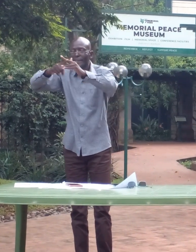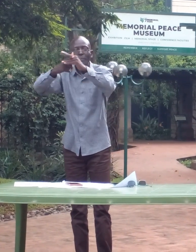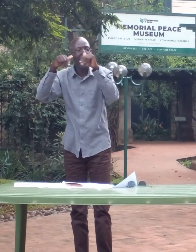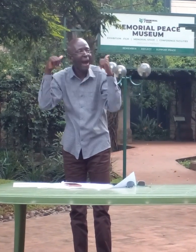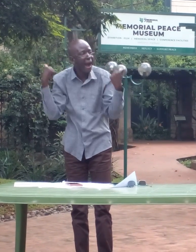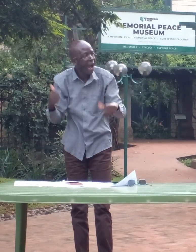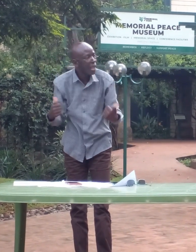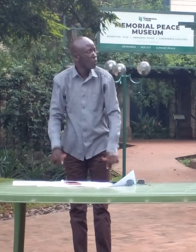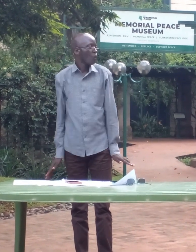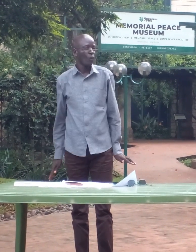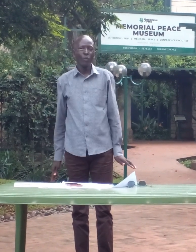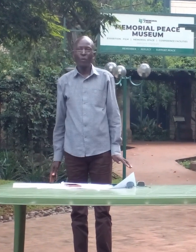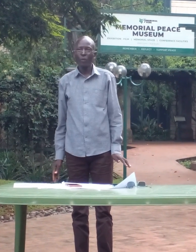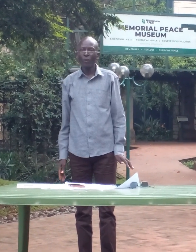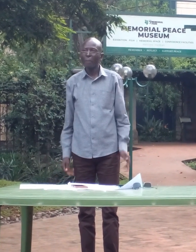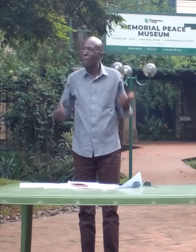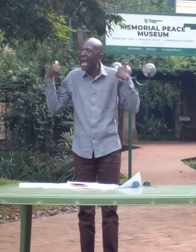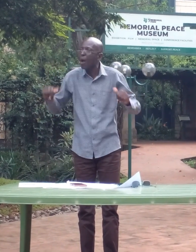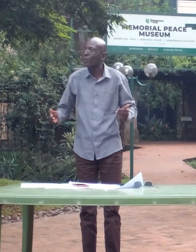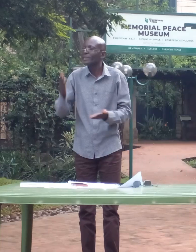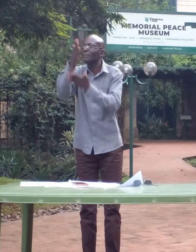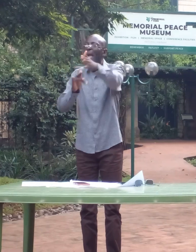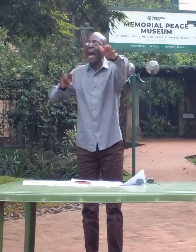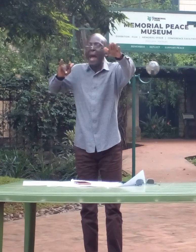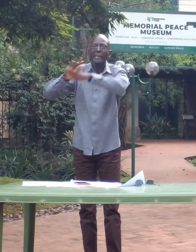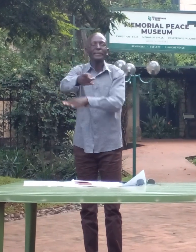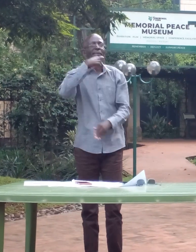For individual, it hasn't been approved.